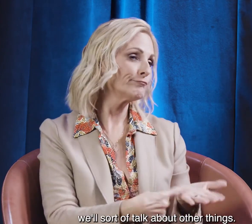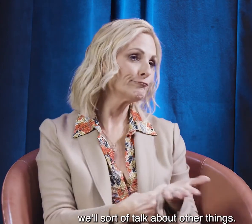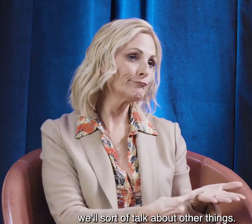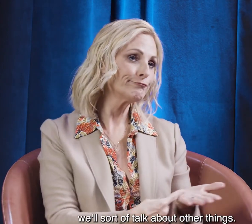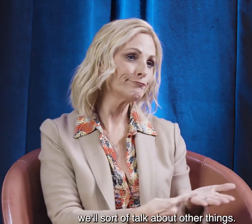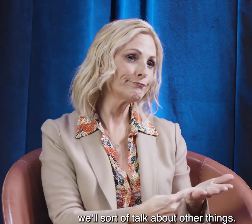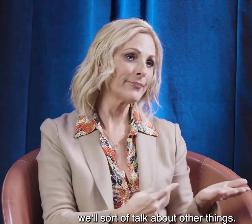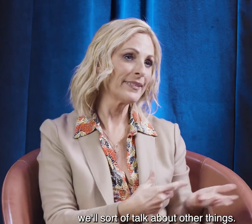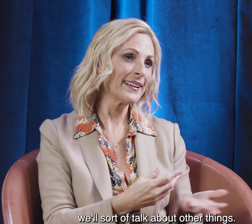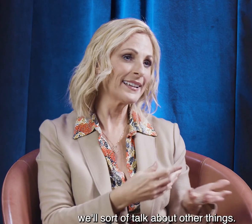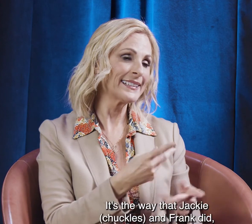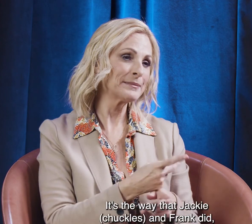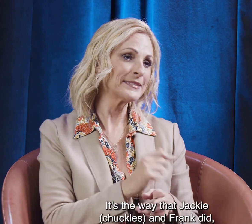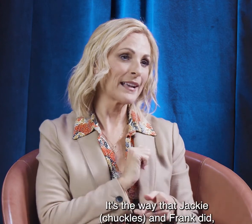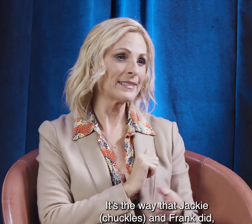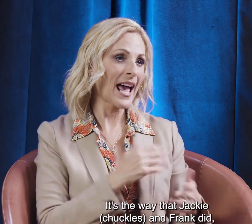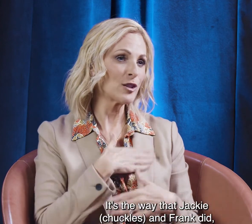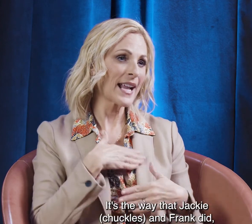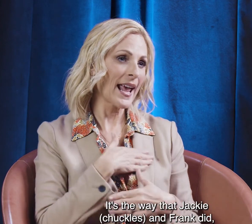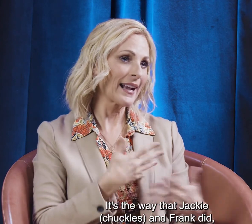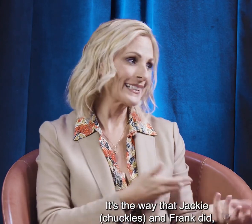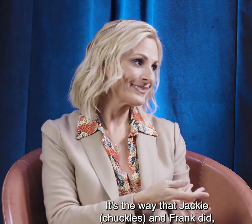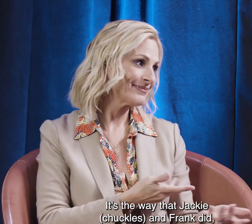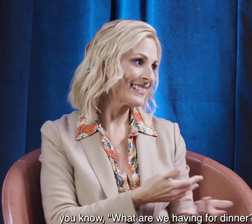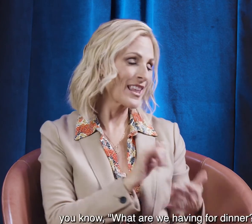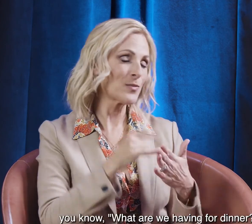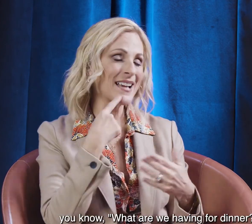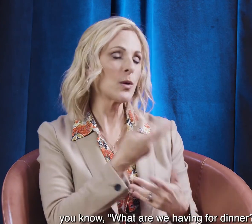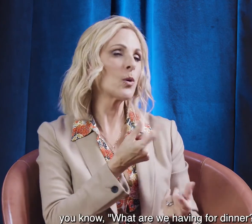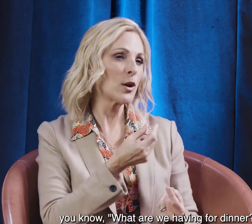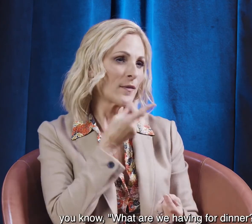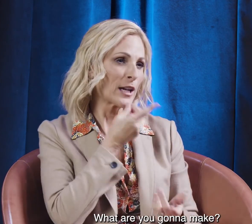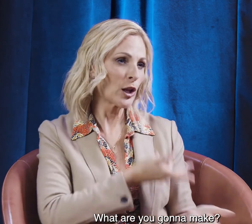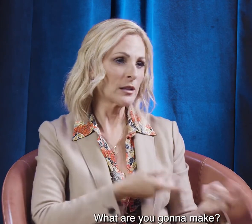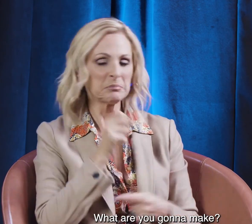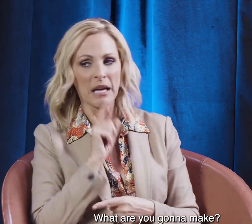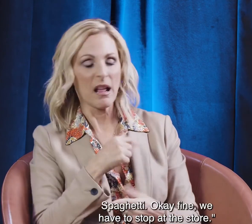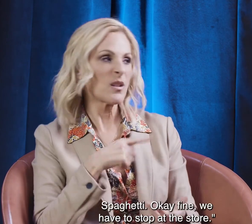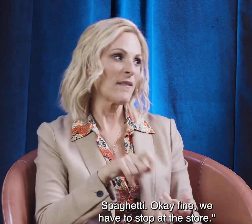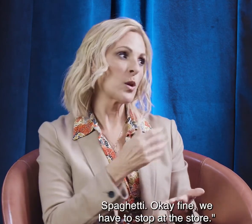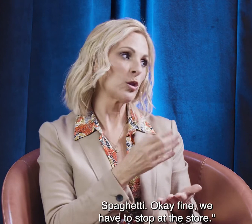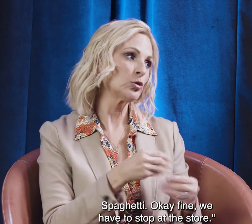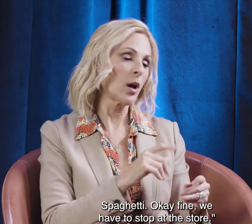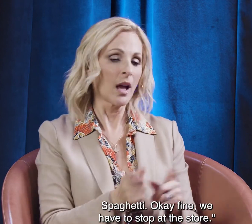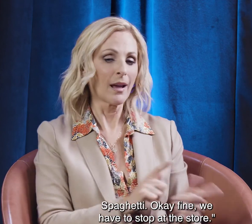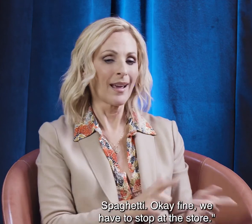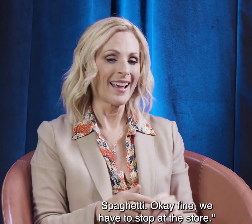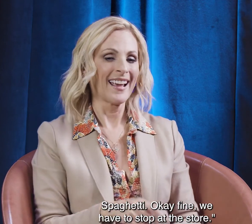sort of talk about other things. It's the way that Jackie and Frank did. You know, what are we having for dinner? What are you going to make? Spaghetti? Okay, fine. We have to stop at the store. I